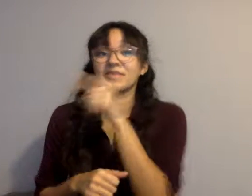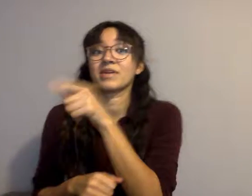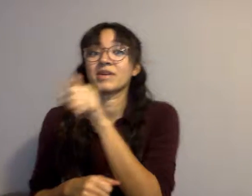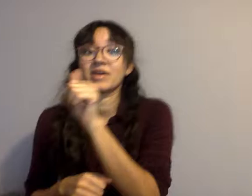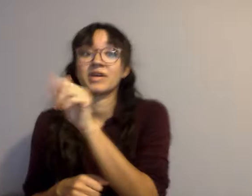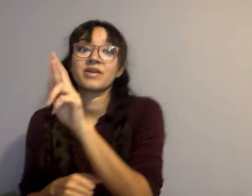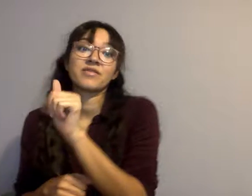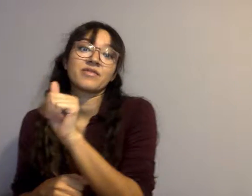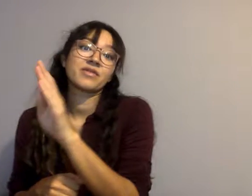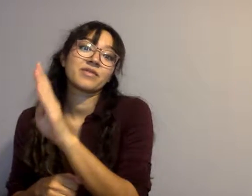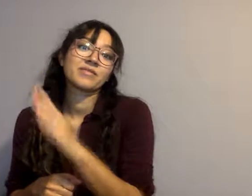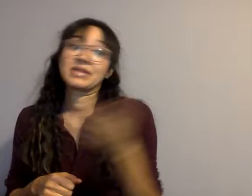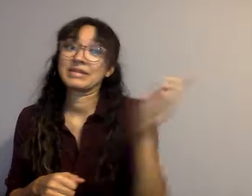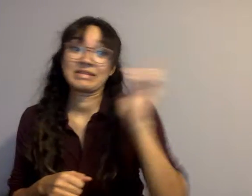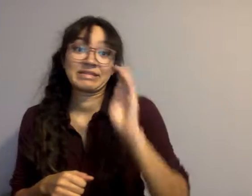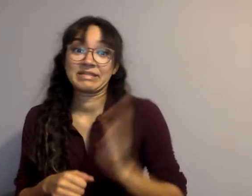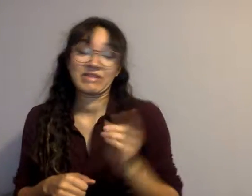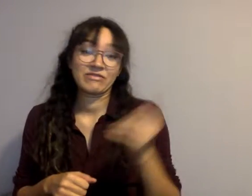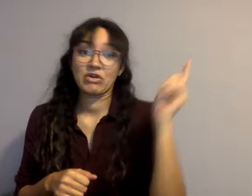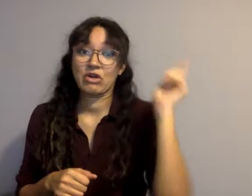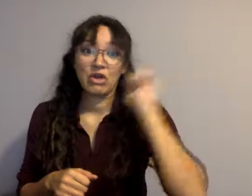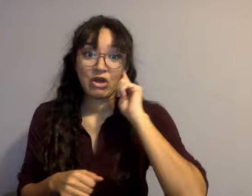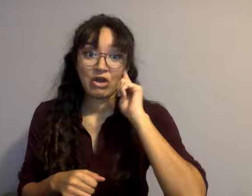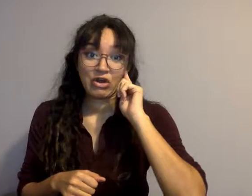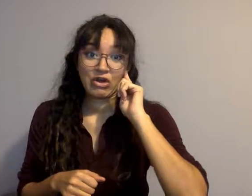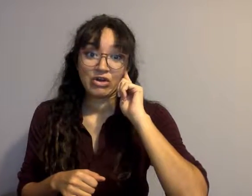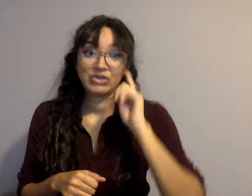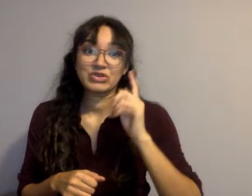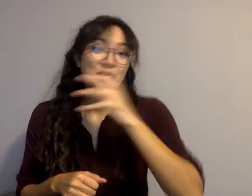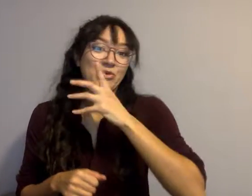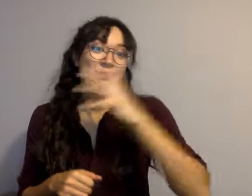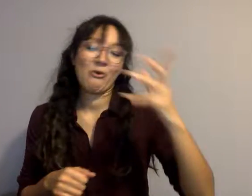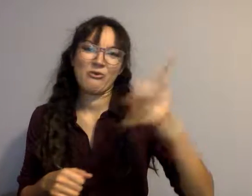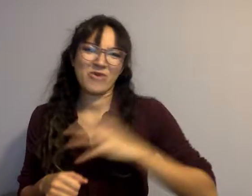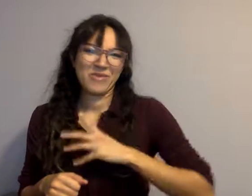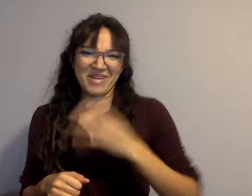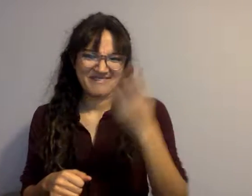aren't funny and they find us hysterical.